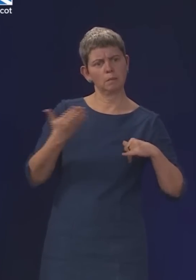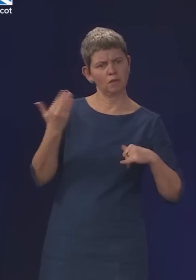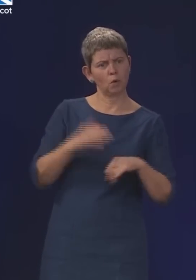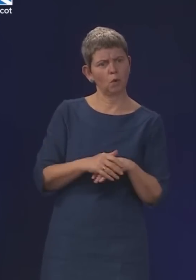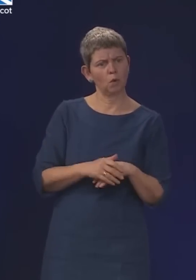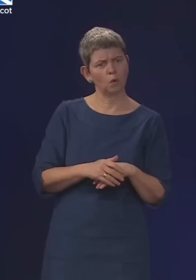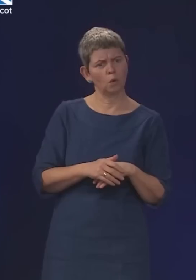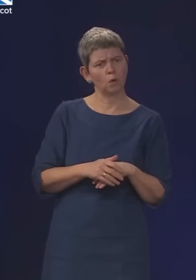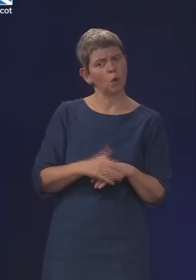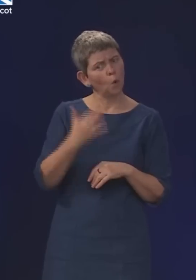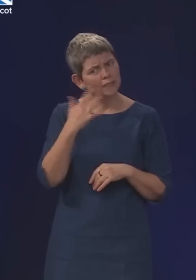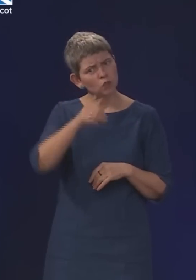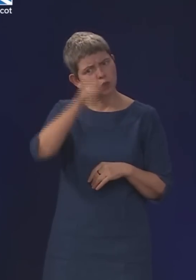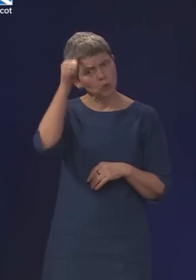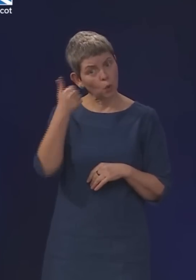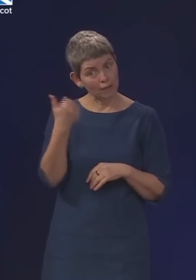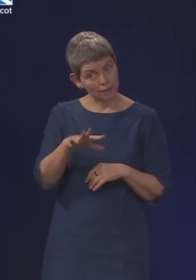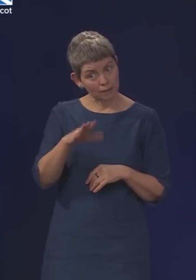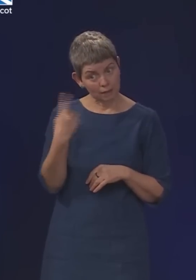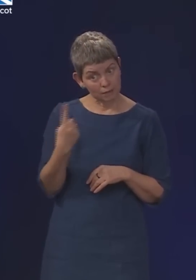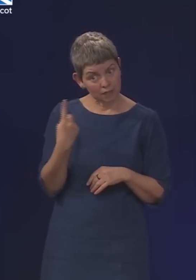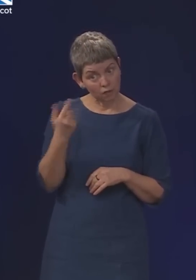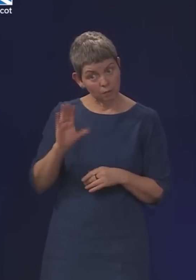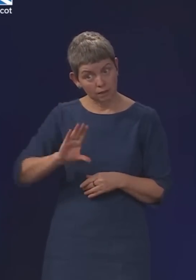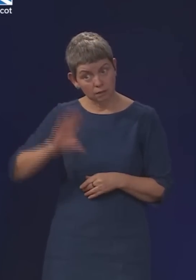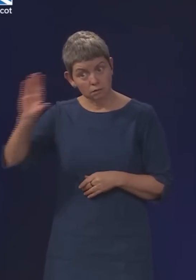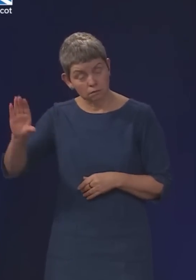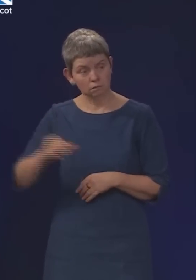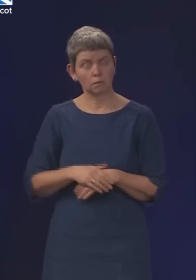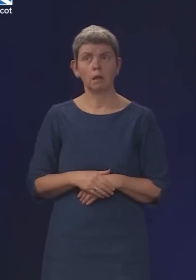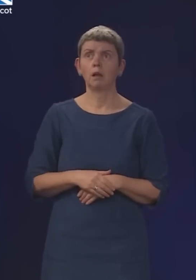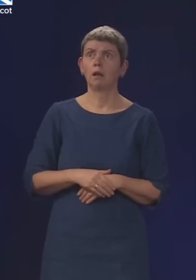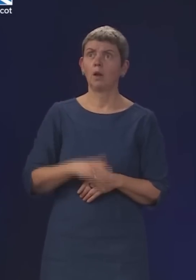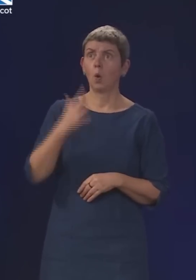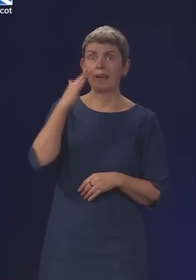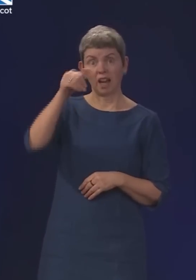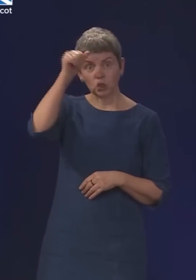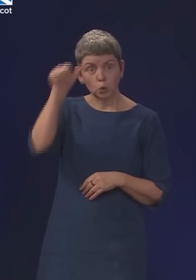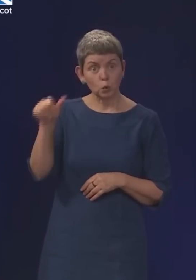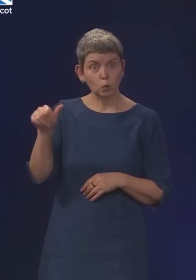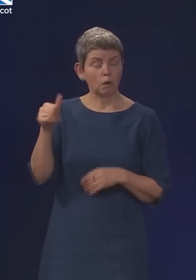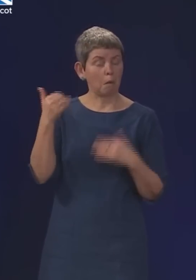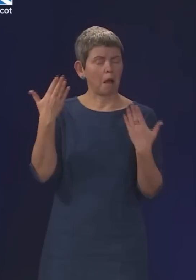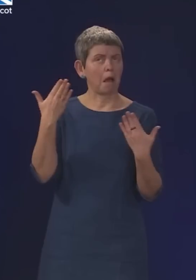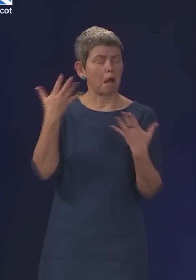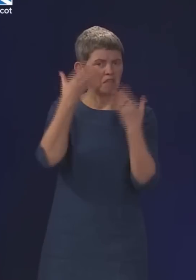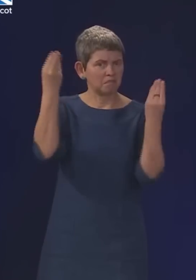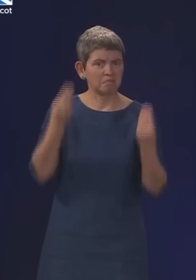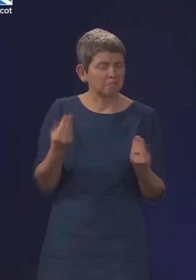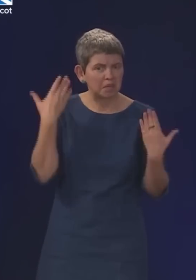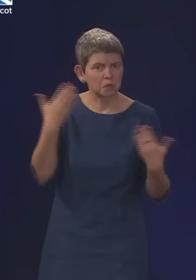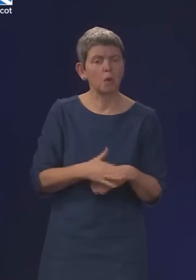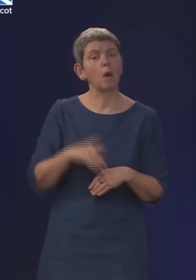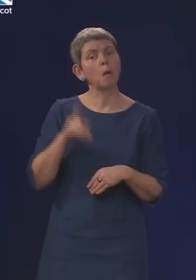When did you first know he'd given that money to the party? I can't recall exactly when I first knew that, but what he does with his resources is a matter for him. And it